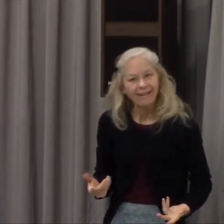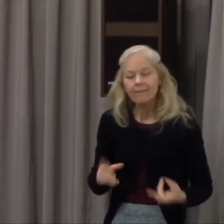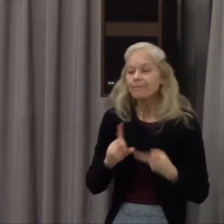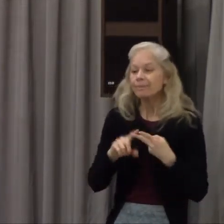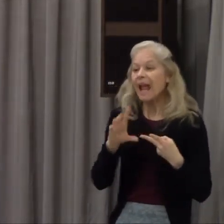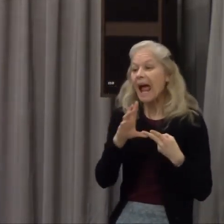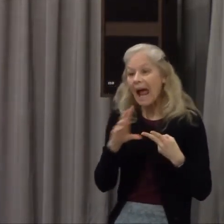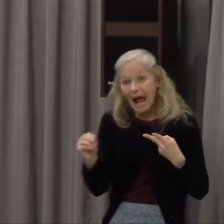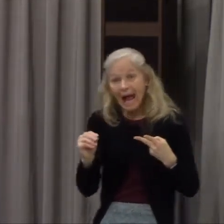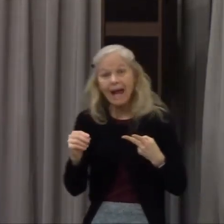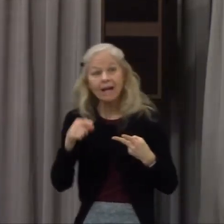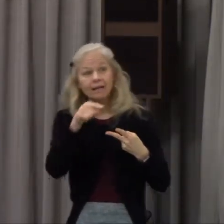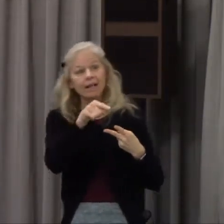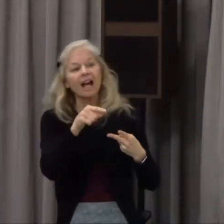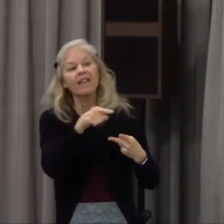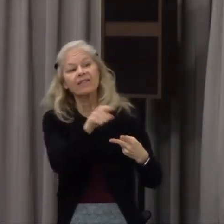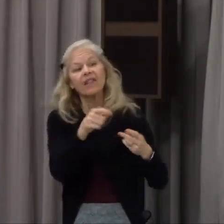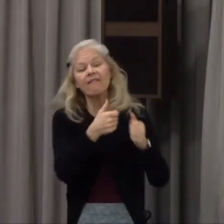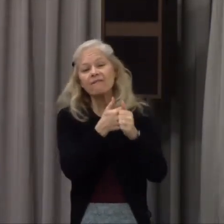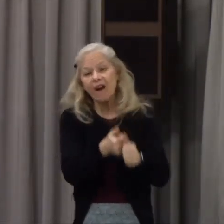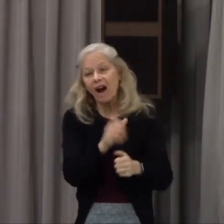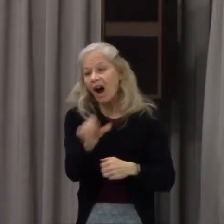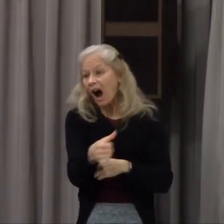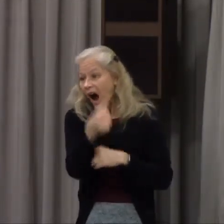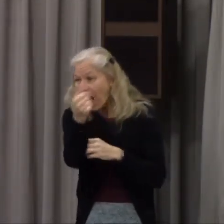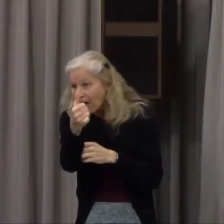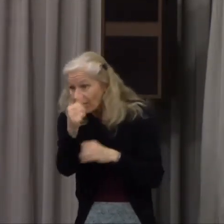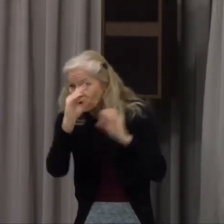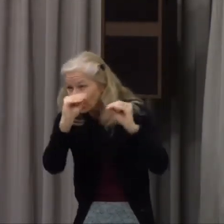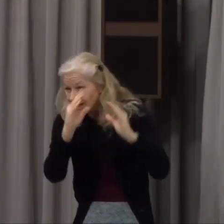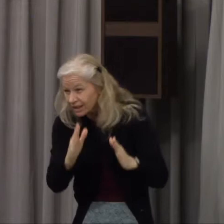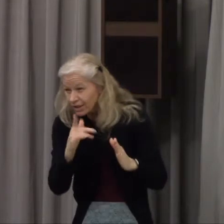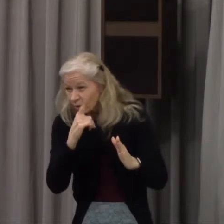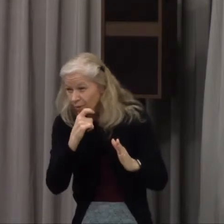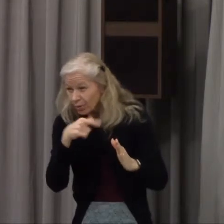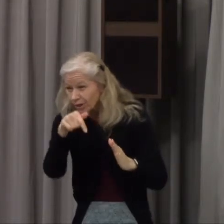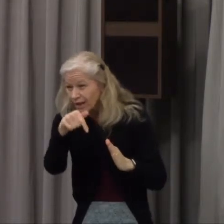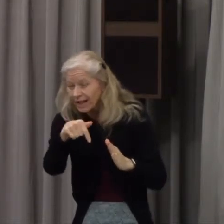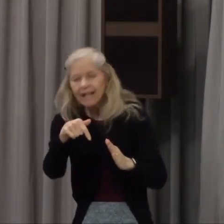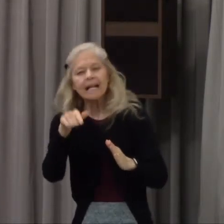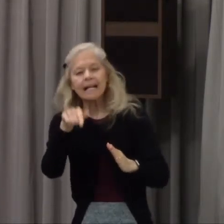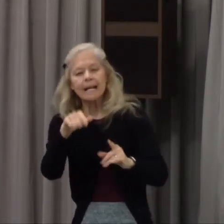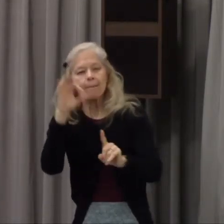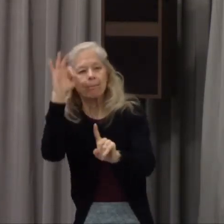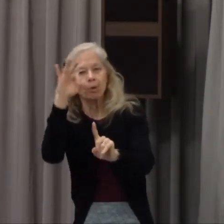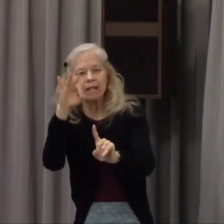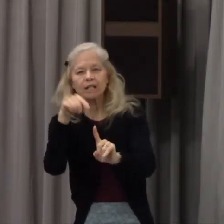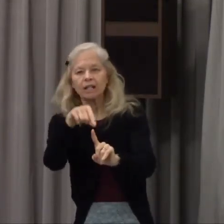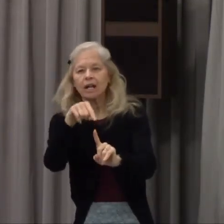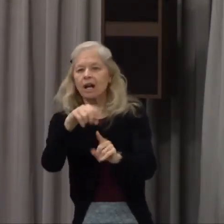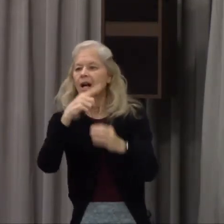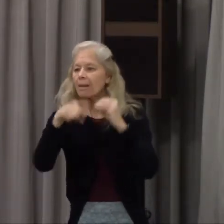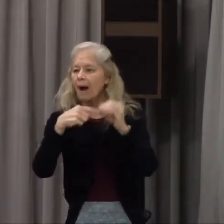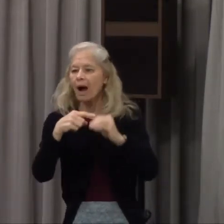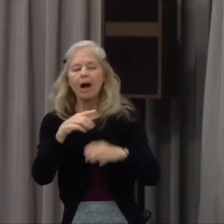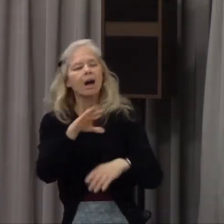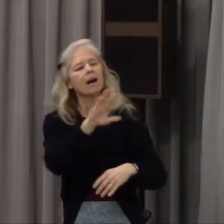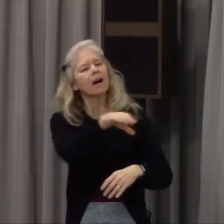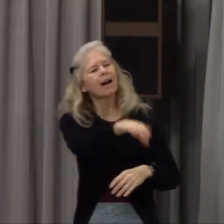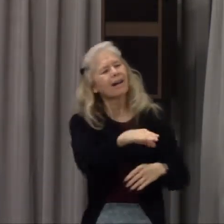Once saved, always saved. God's more concerned about the spirit, not the